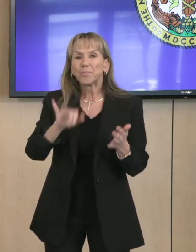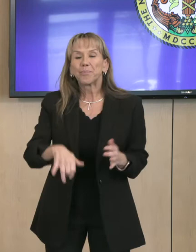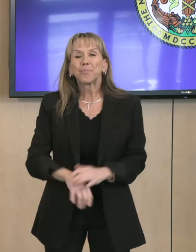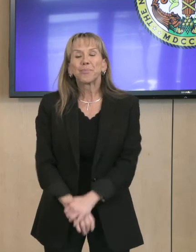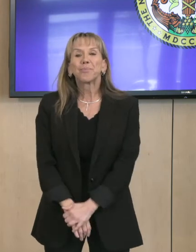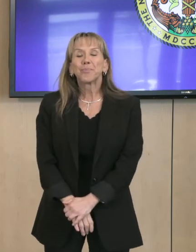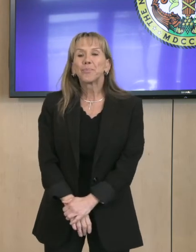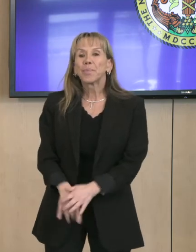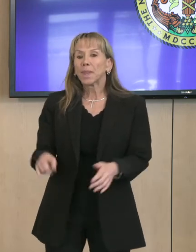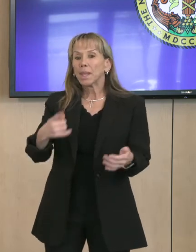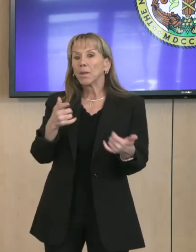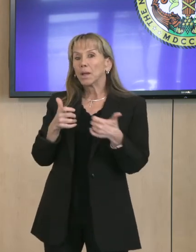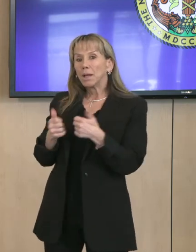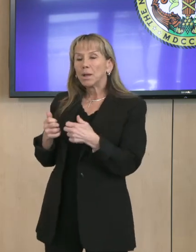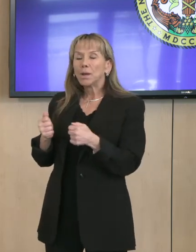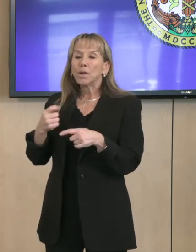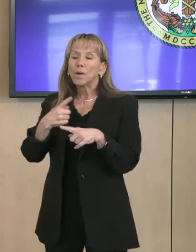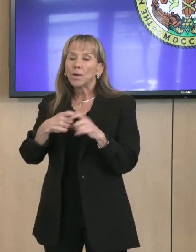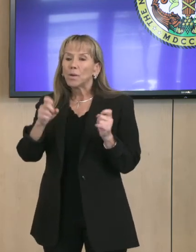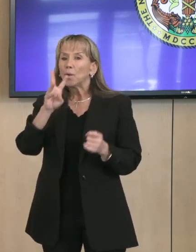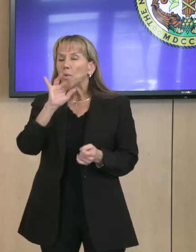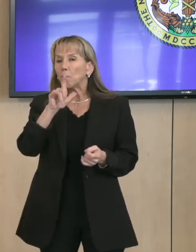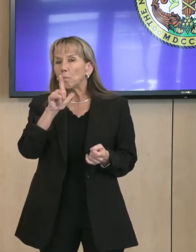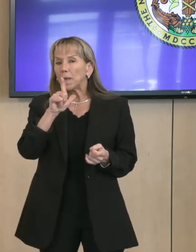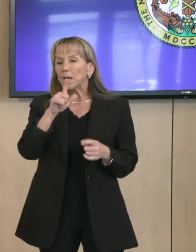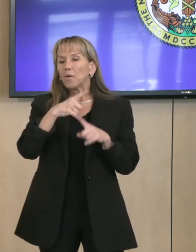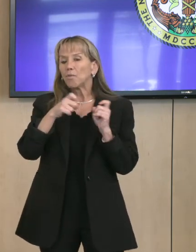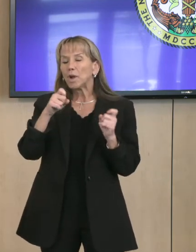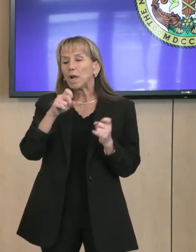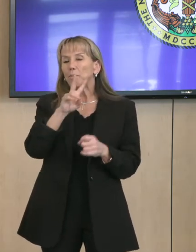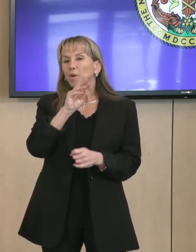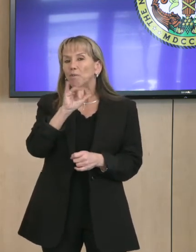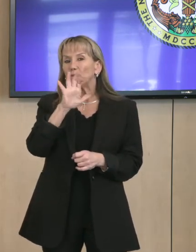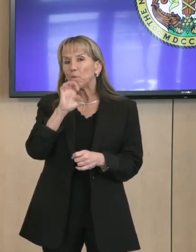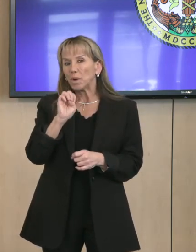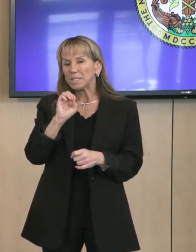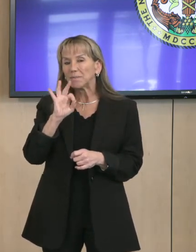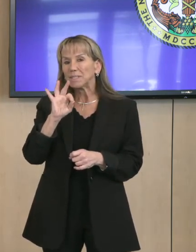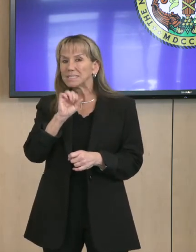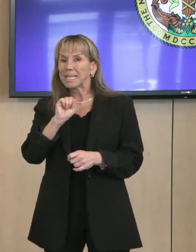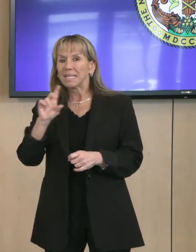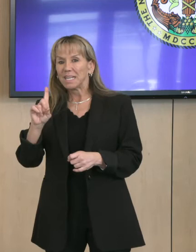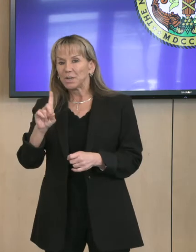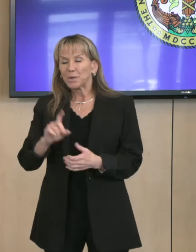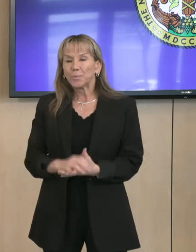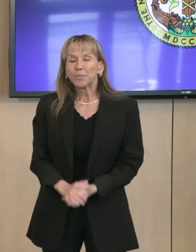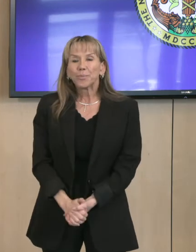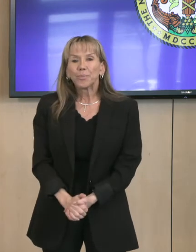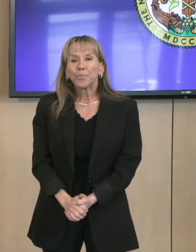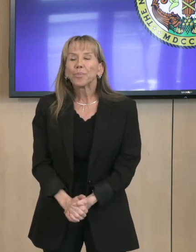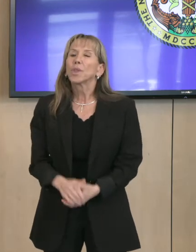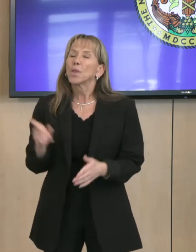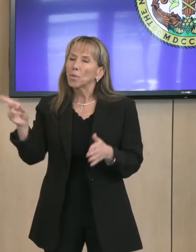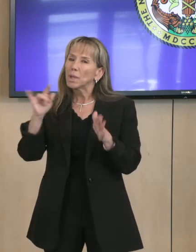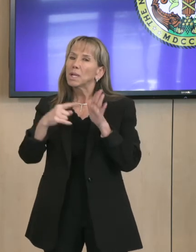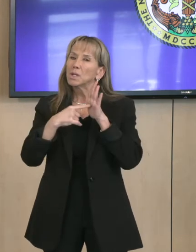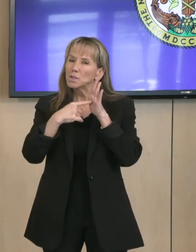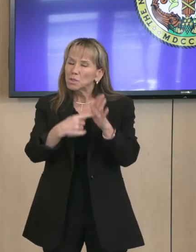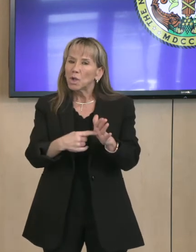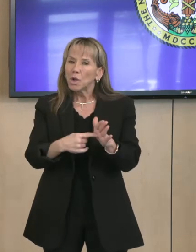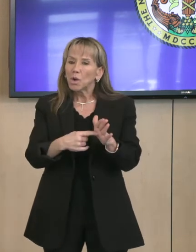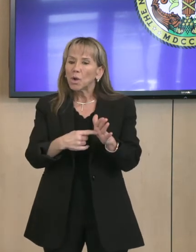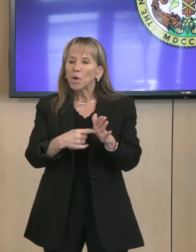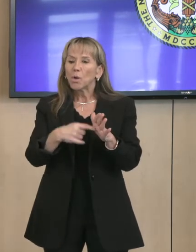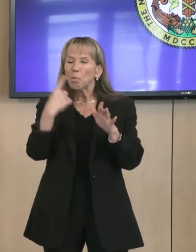Yes, Supervisor Fletcher, this is from Will Huntsbury from the Voice of San Diego. You showed a chart that